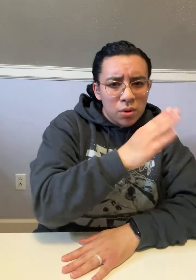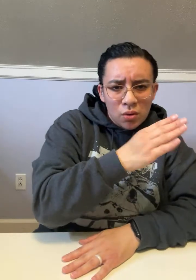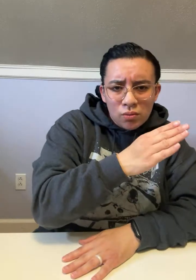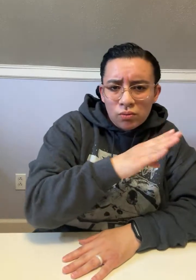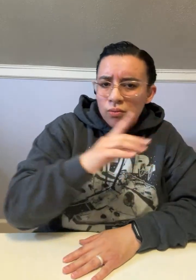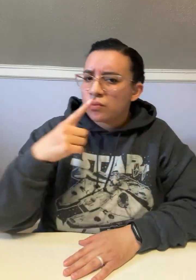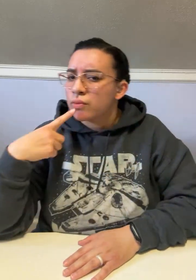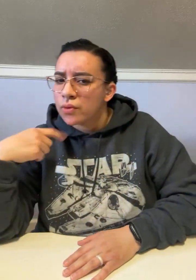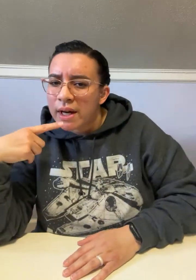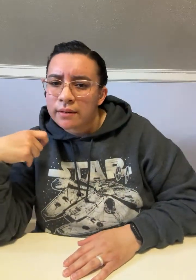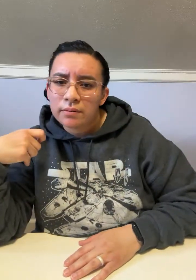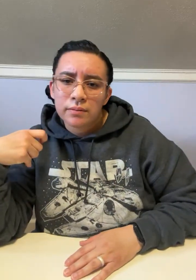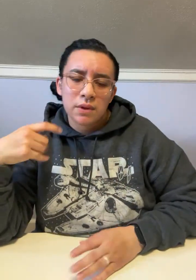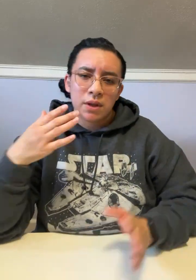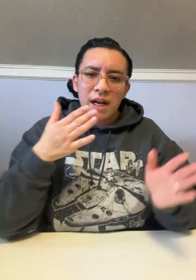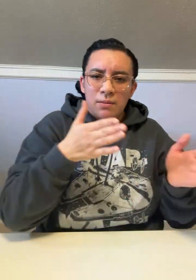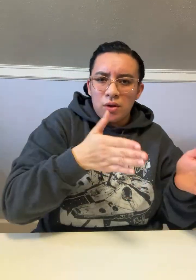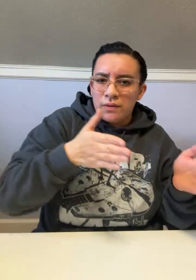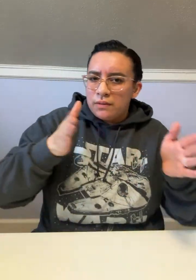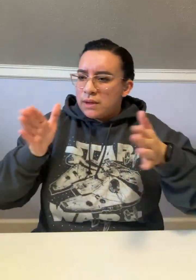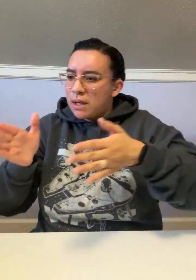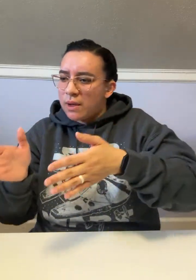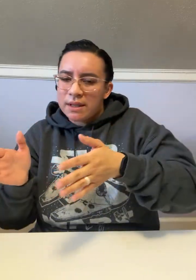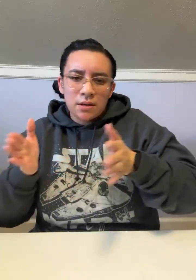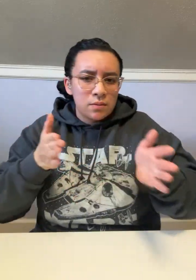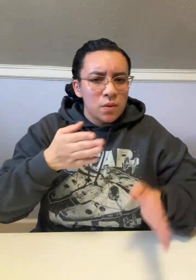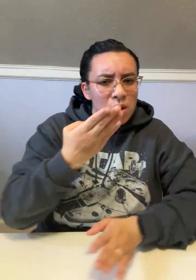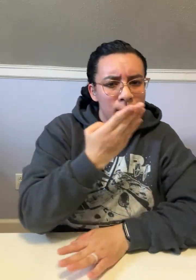blue, red. So you kind of move sideways.